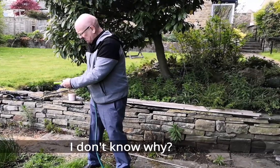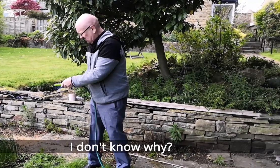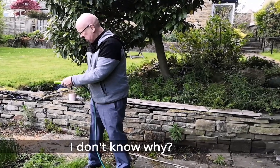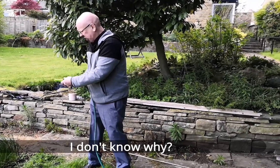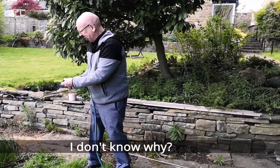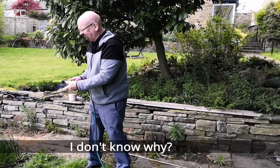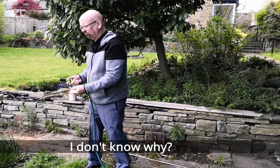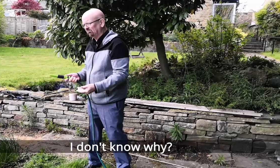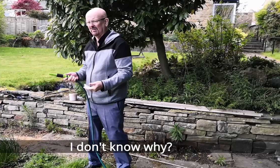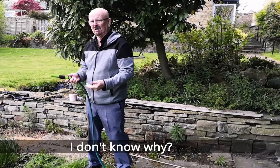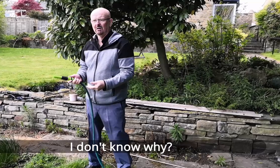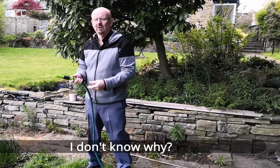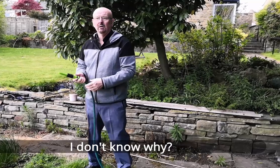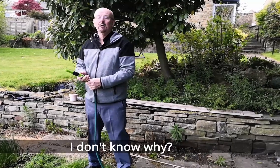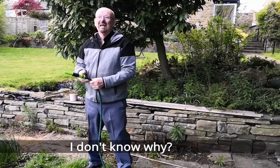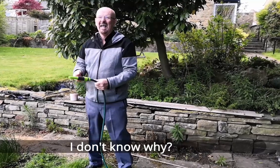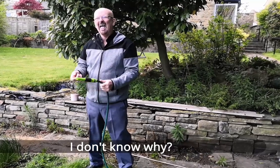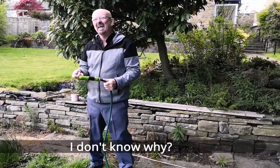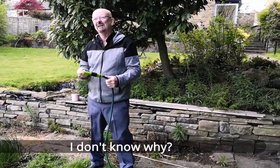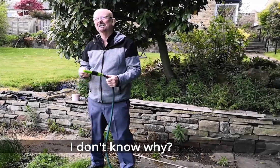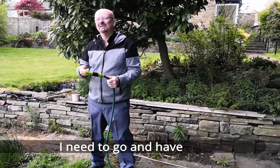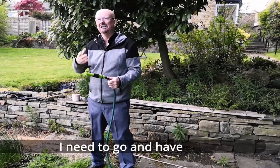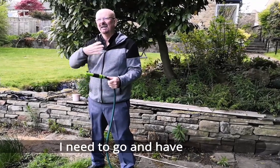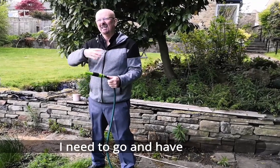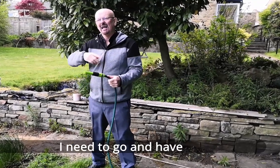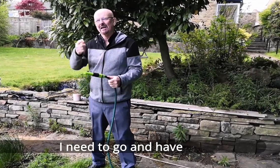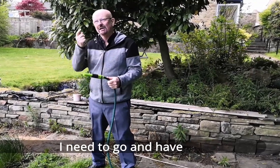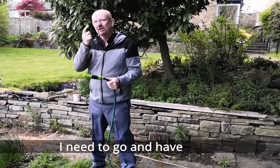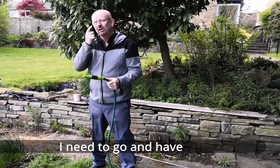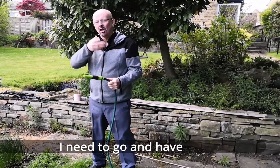keep us abiding in you. You are the branches, keep us abiding in you. Nothing.